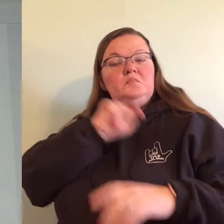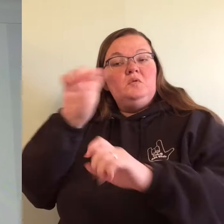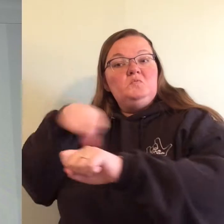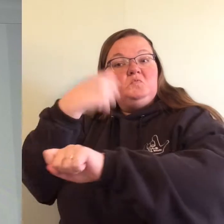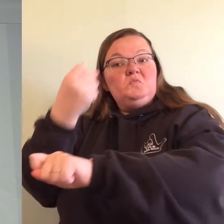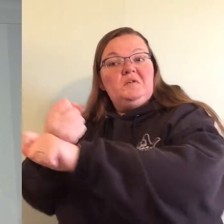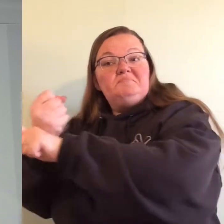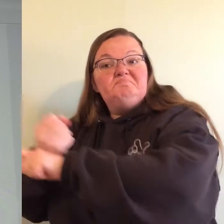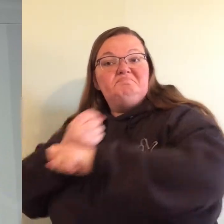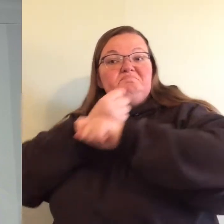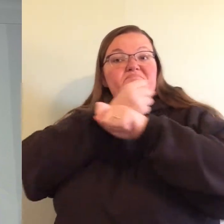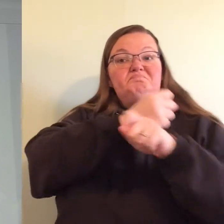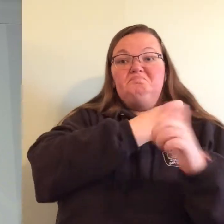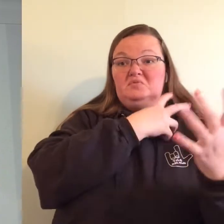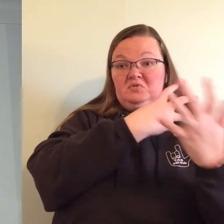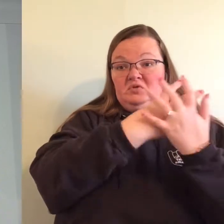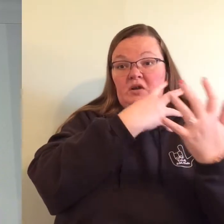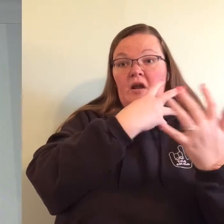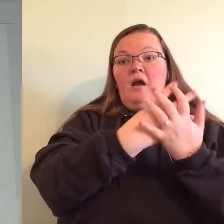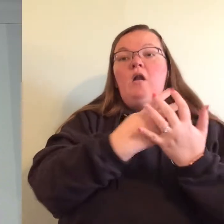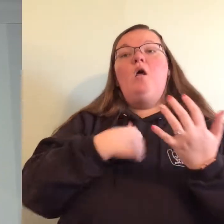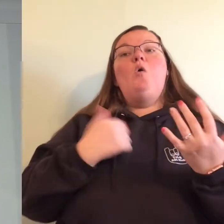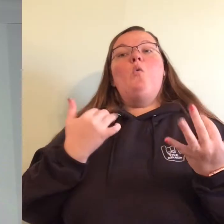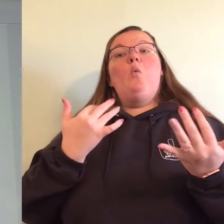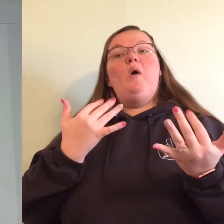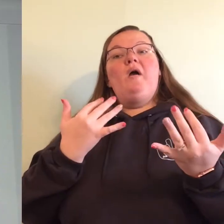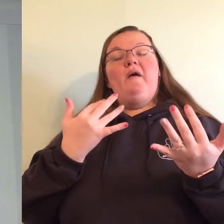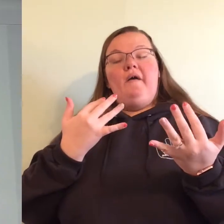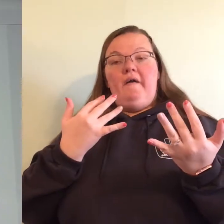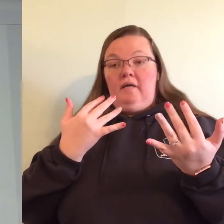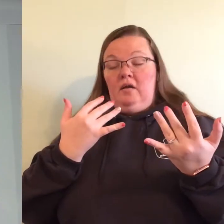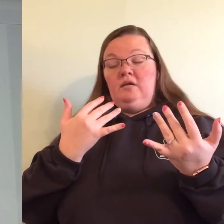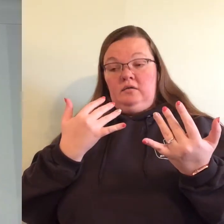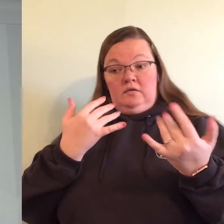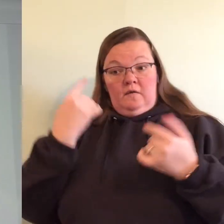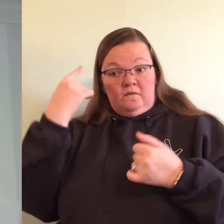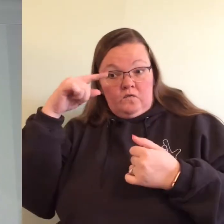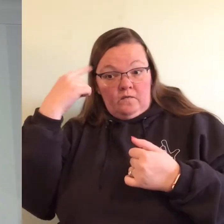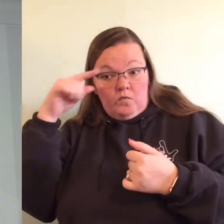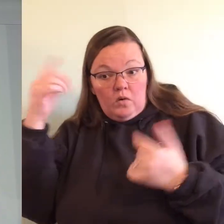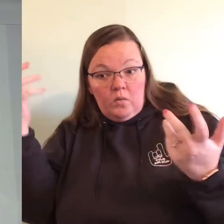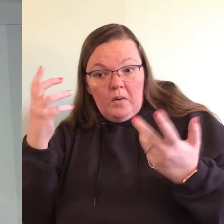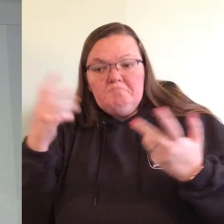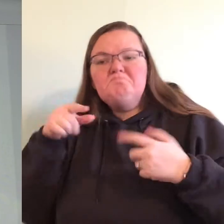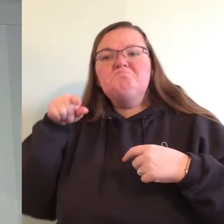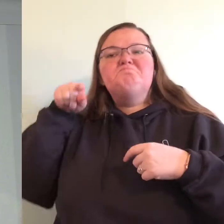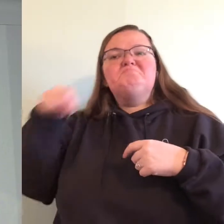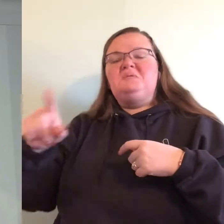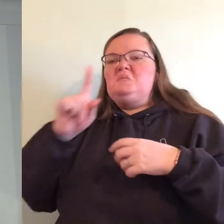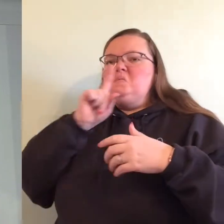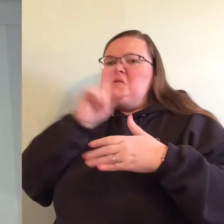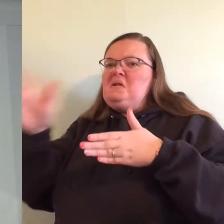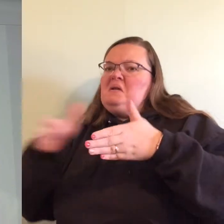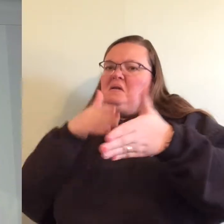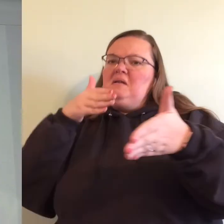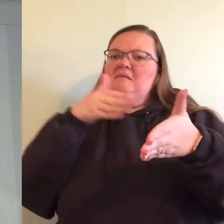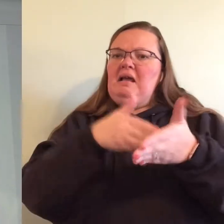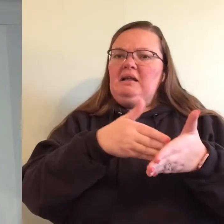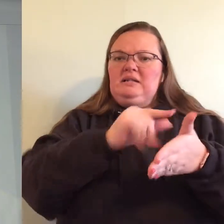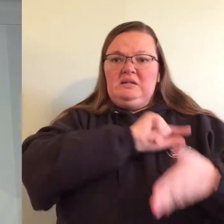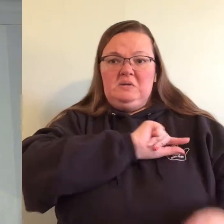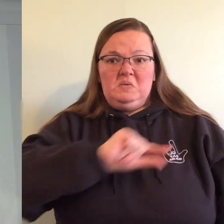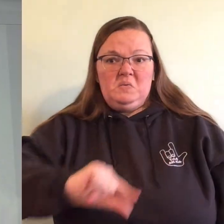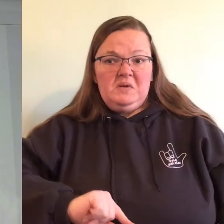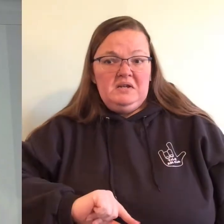and awaiting his trial on the charge of high treason against Her Imperial Majesty Jadis, Queen of Narnia, Empress of the